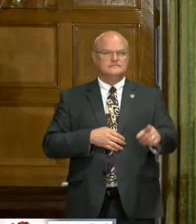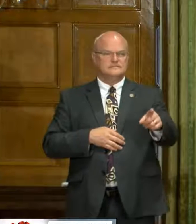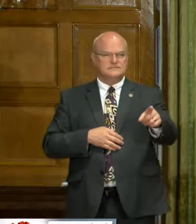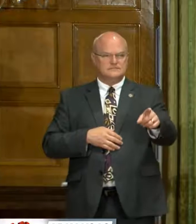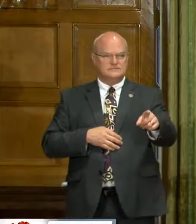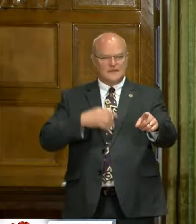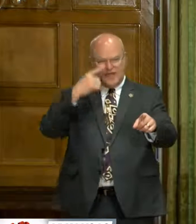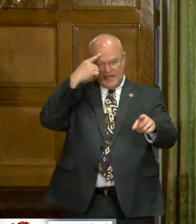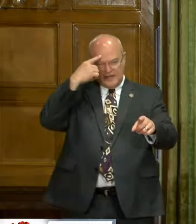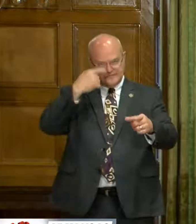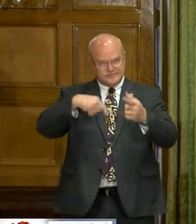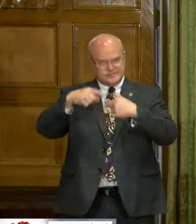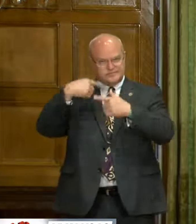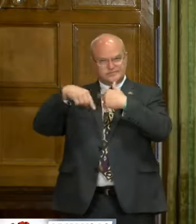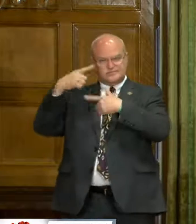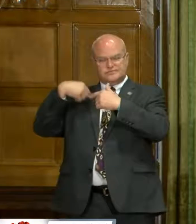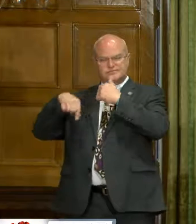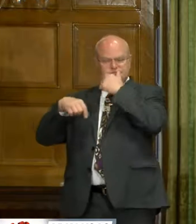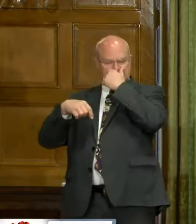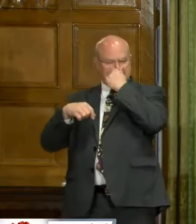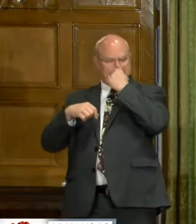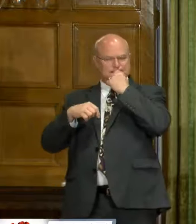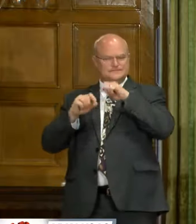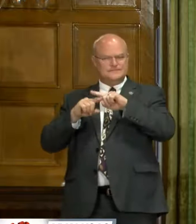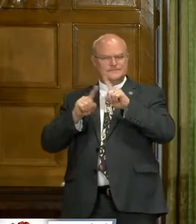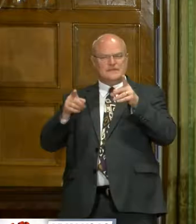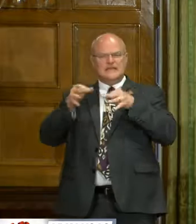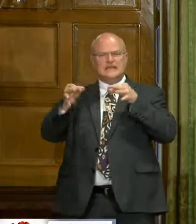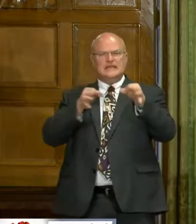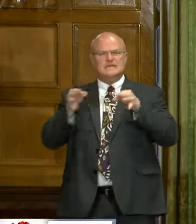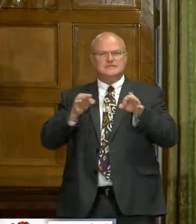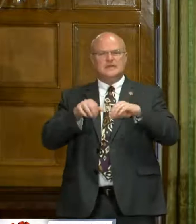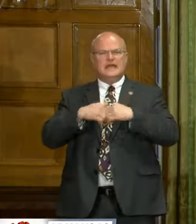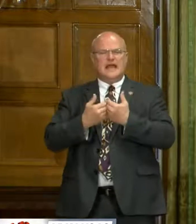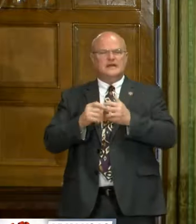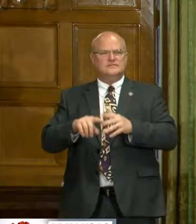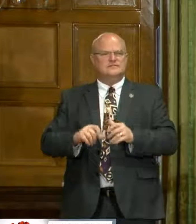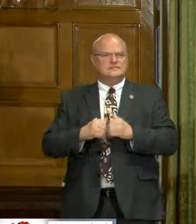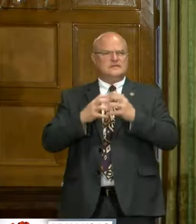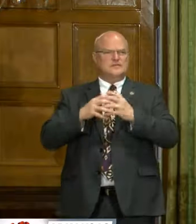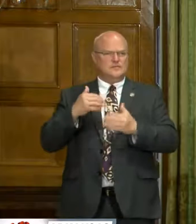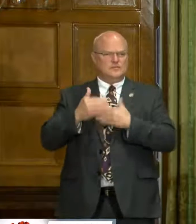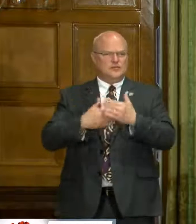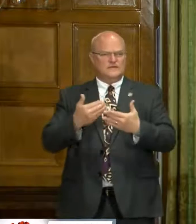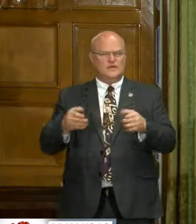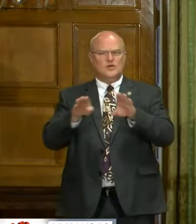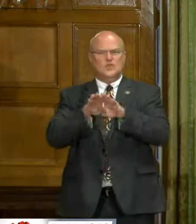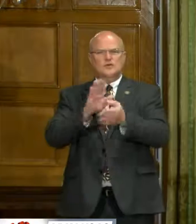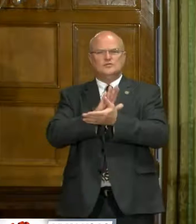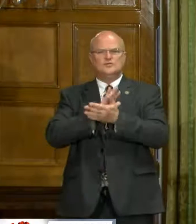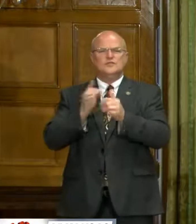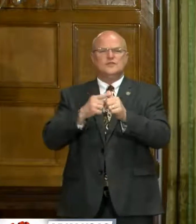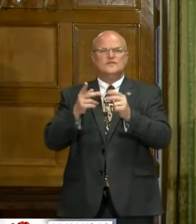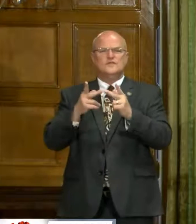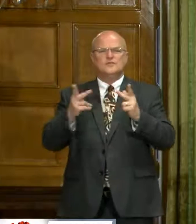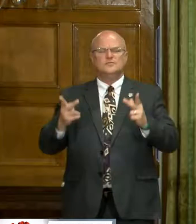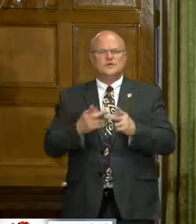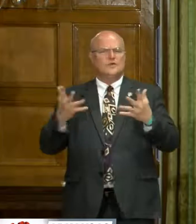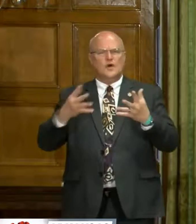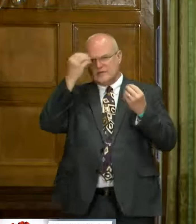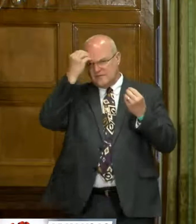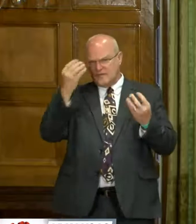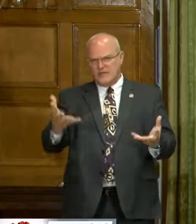Governor, I know we're going back in time here, but can you explain a little bit about how you came out to the process of closing schools in the first place? What was